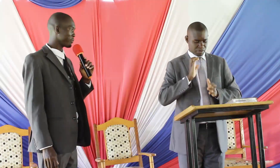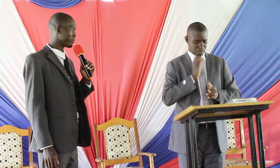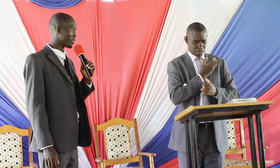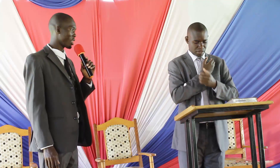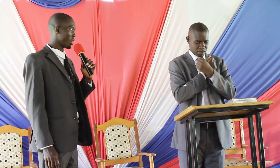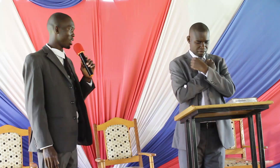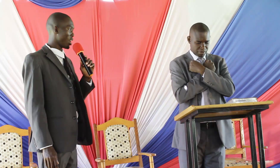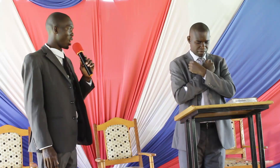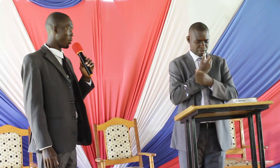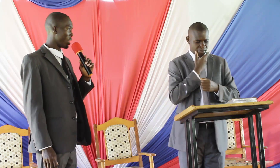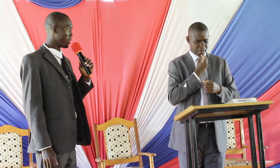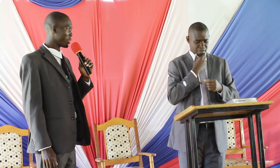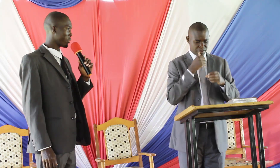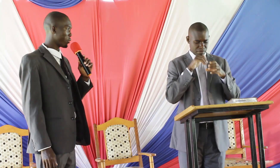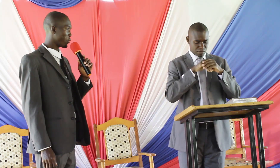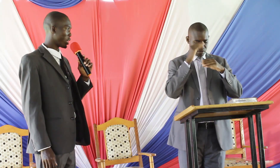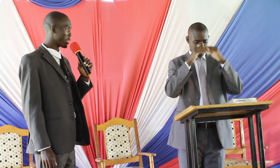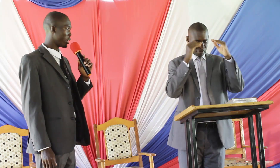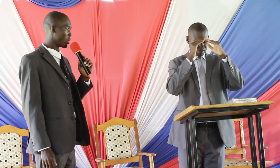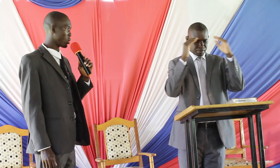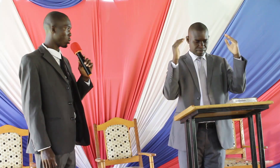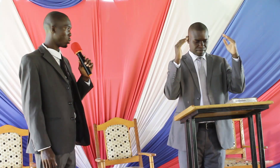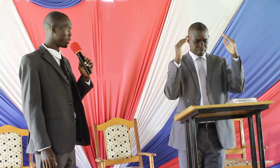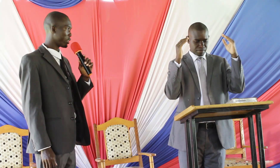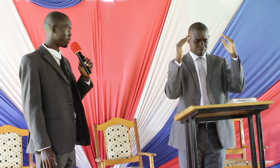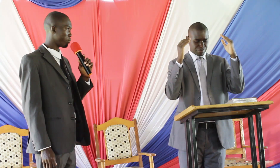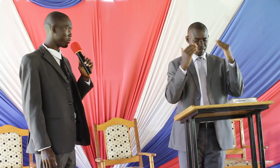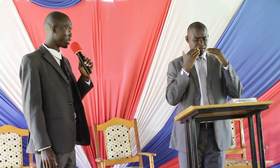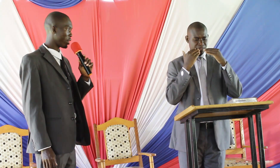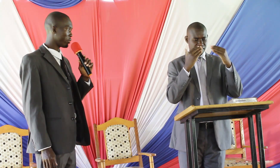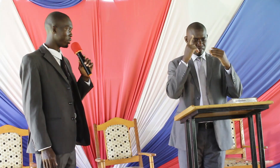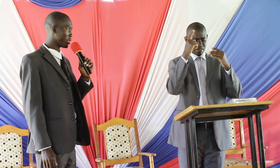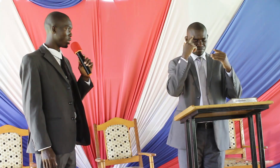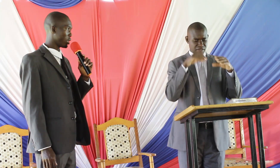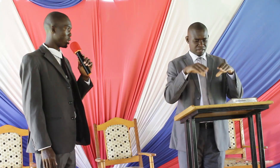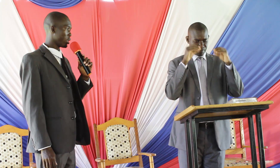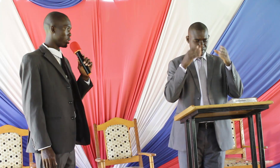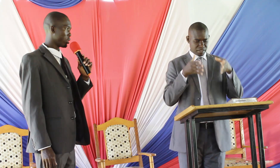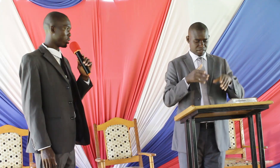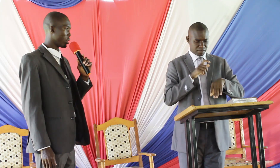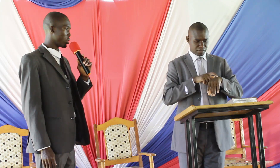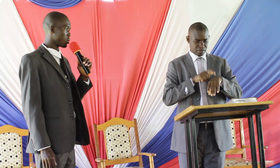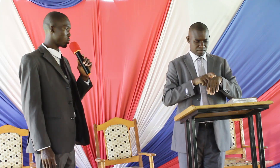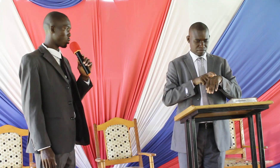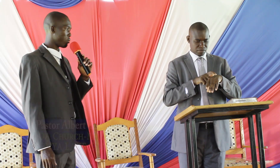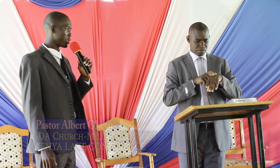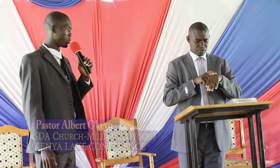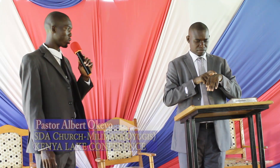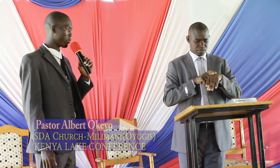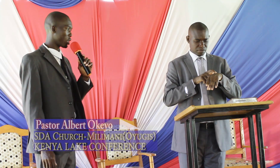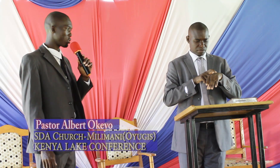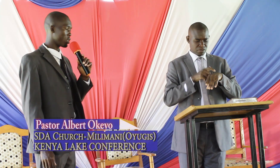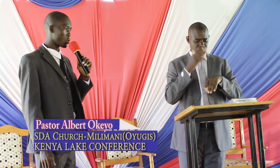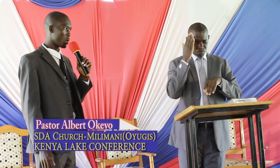Let's pray. Our loving Father, who liveth above in heaven, thank you so much